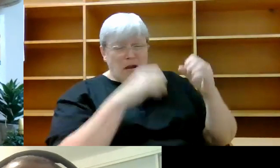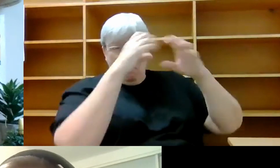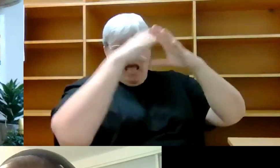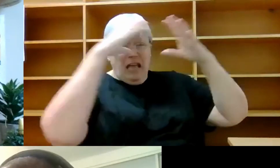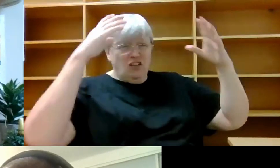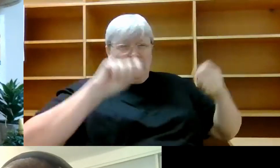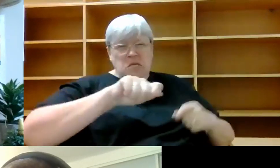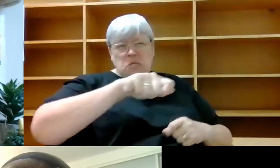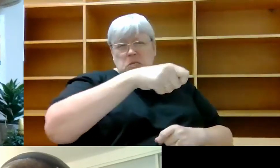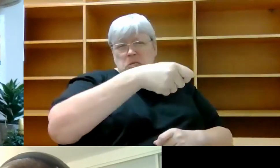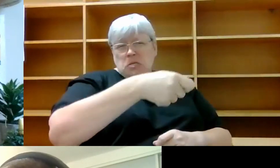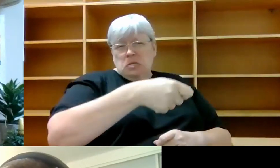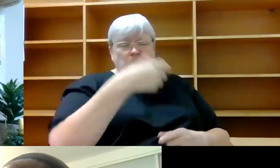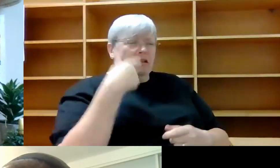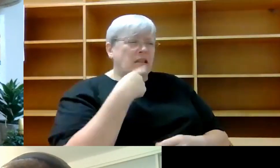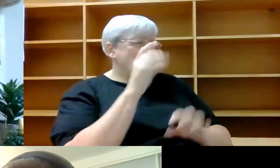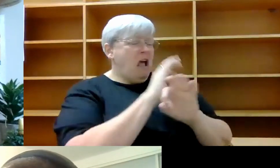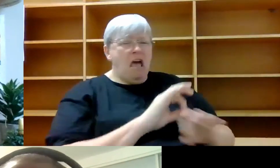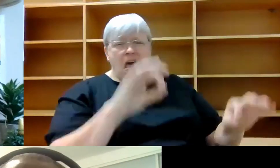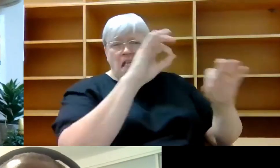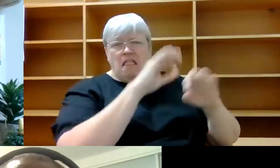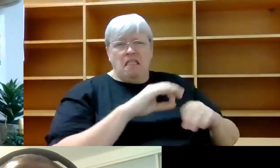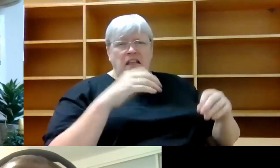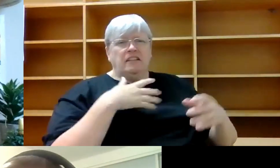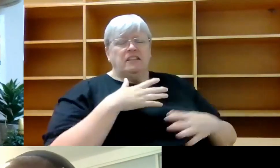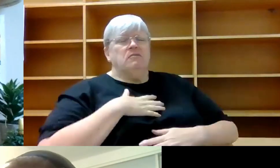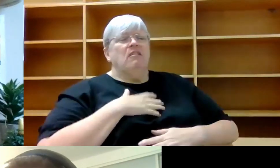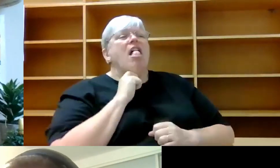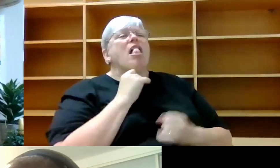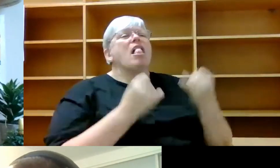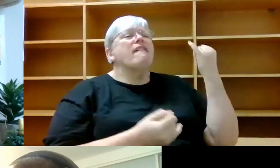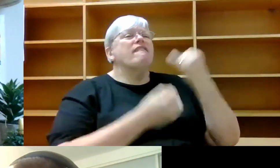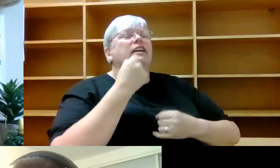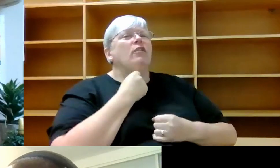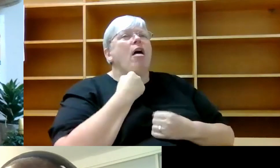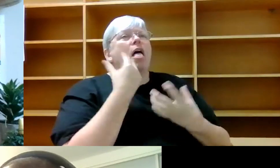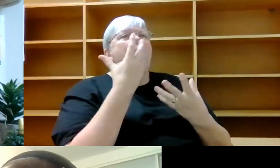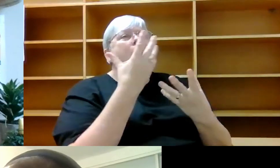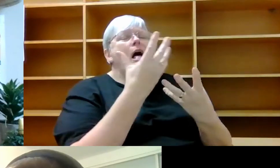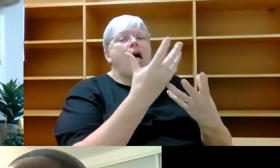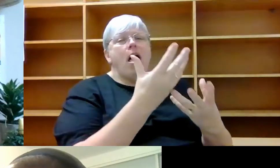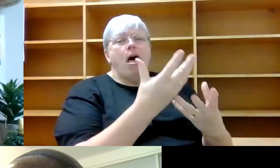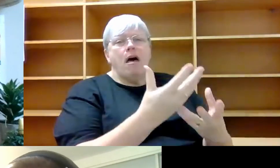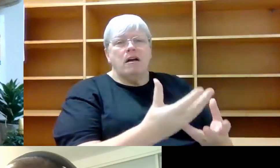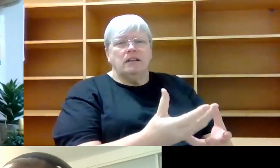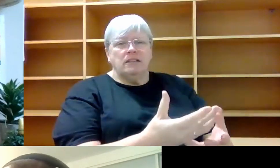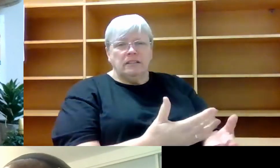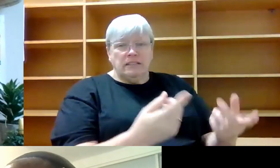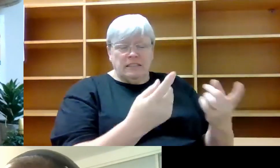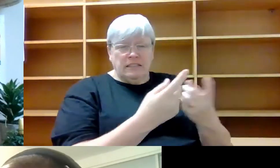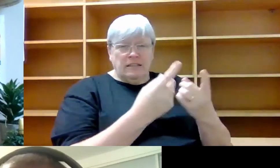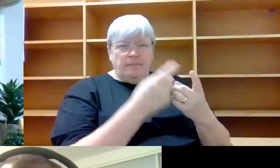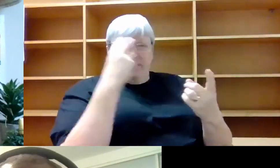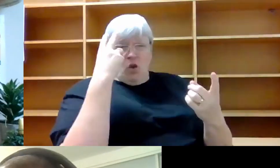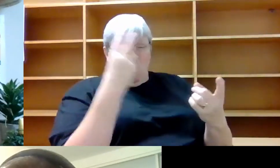He didn't scream. He just let out his final, long breath. It was quite something, watching the